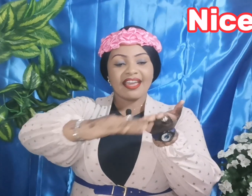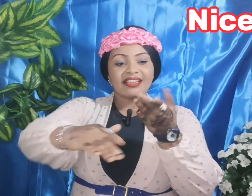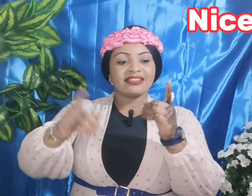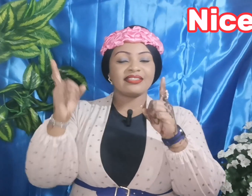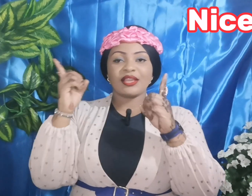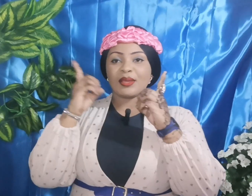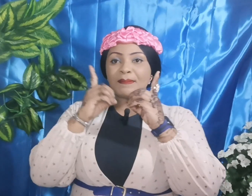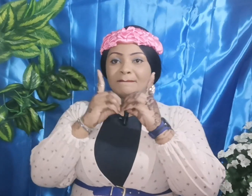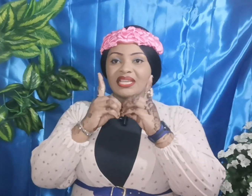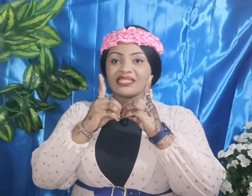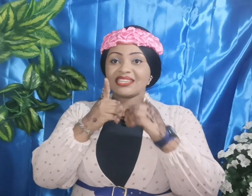nice meeting